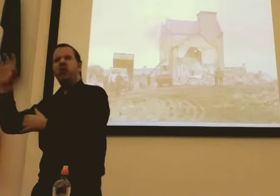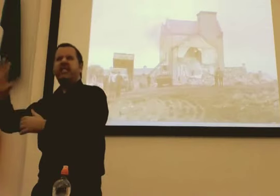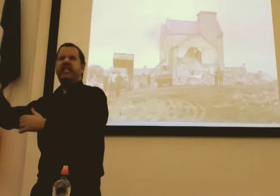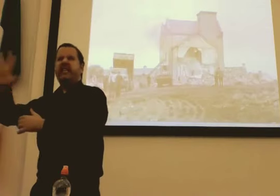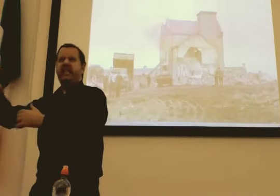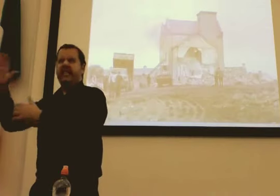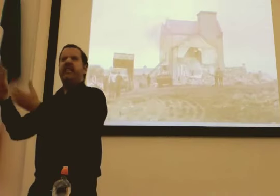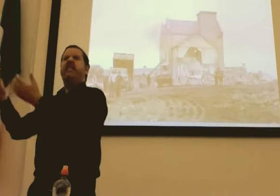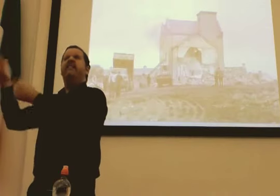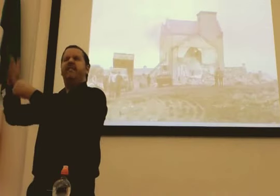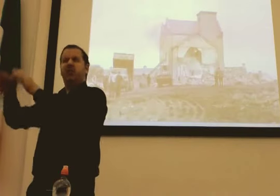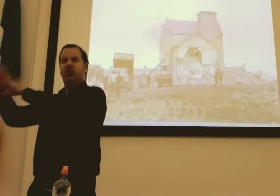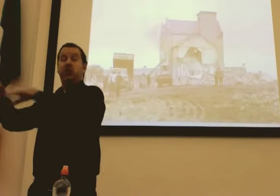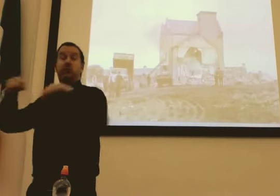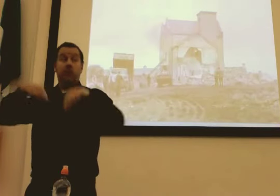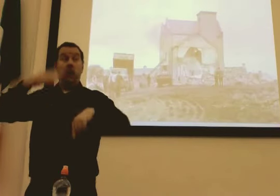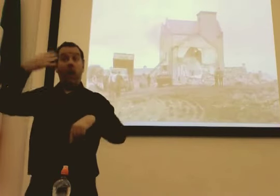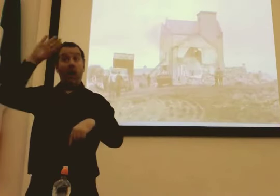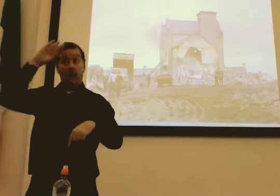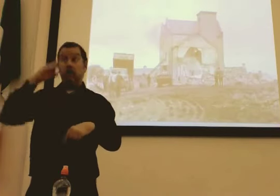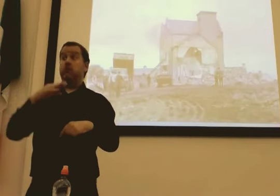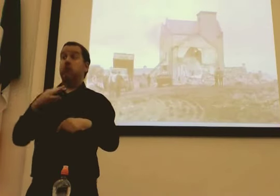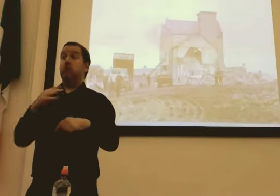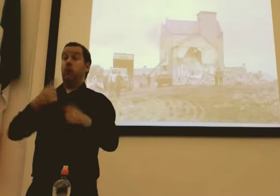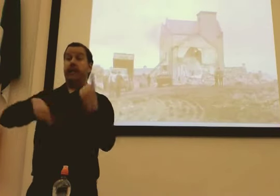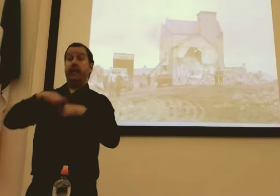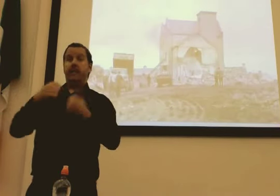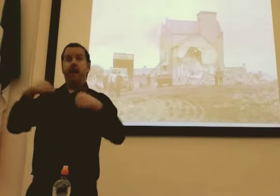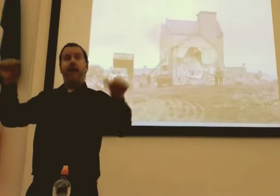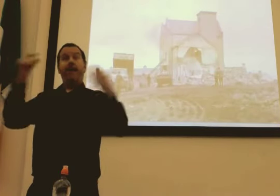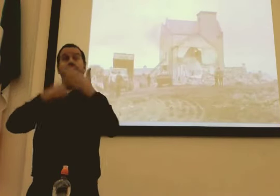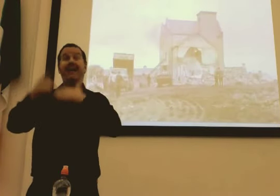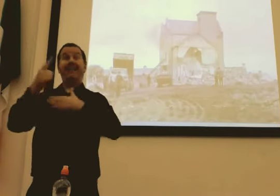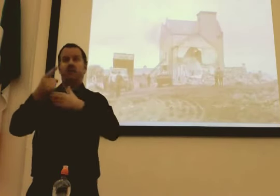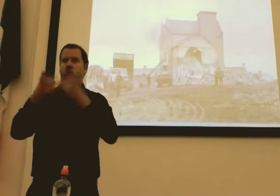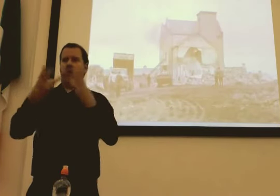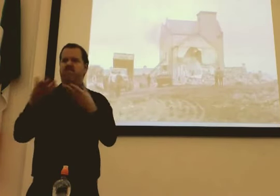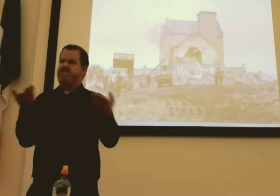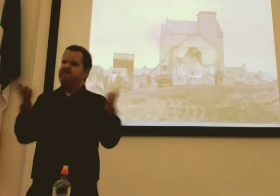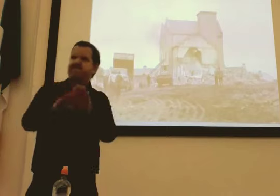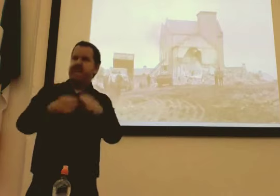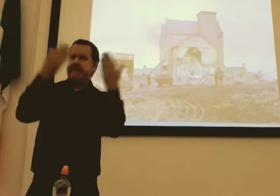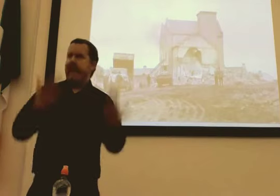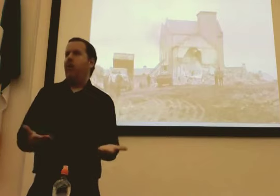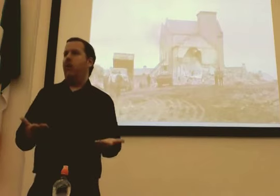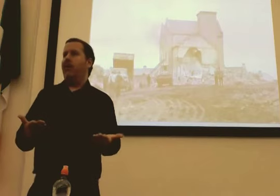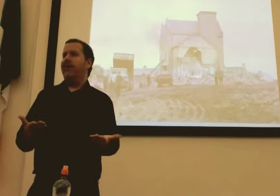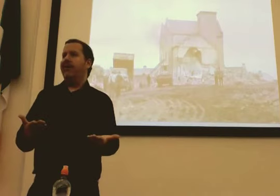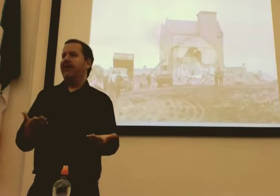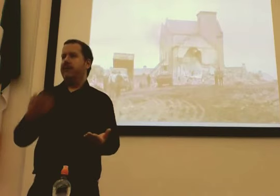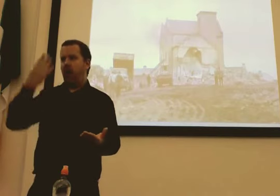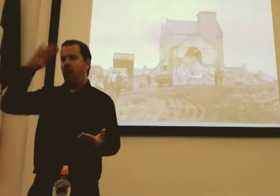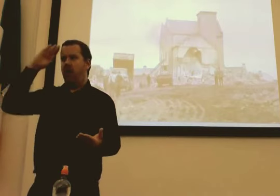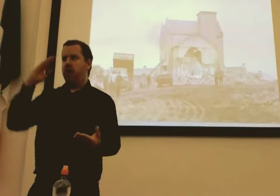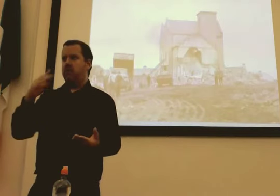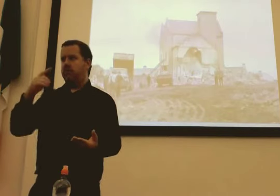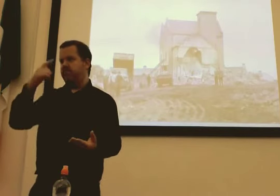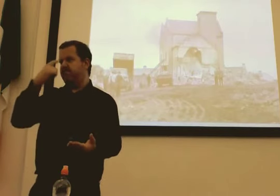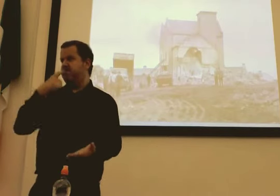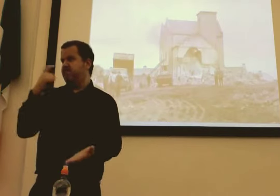in 1928, but in Ireland, once we became independent, we closed the